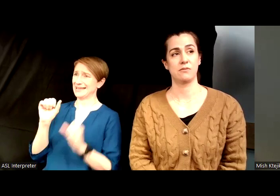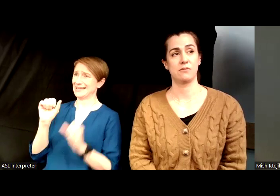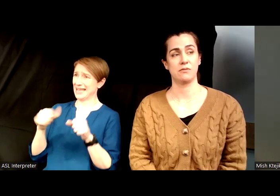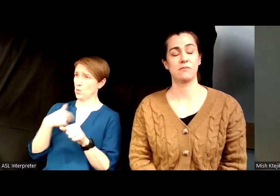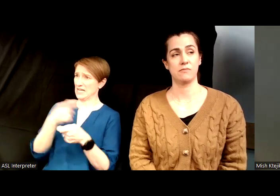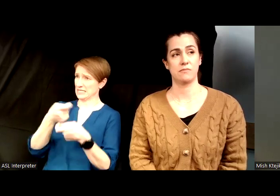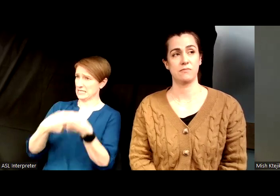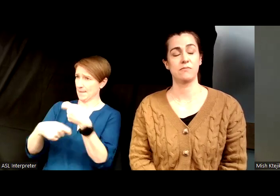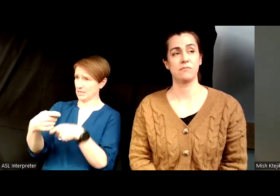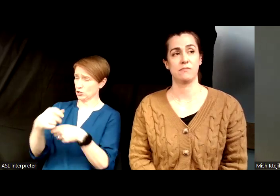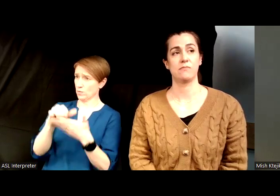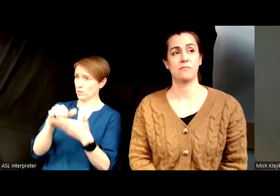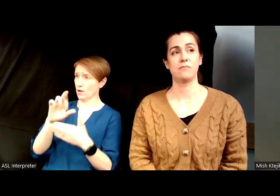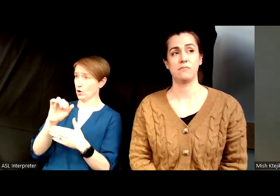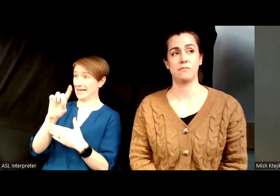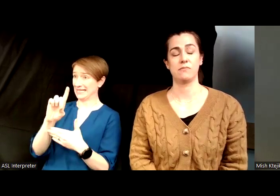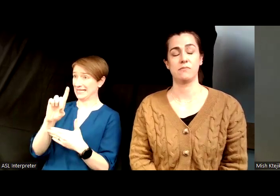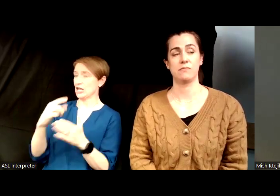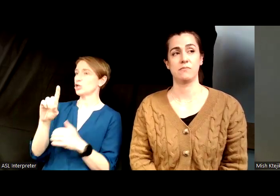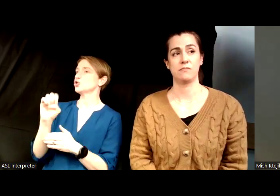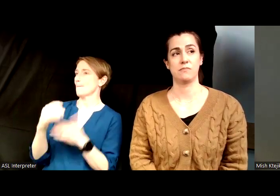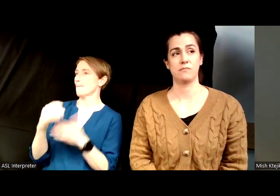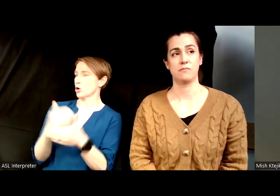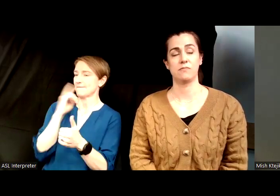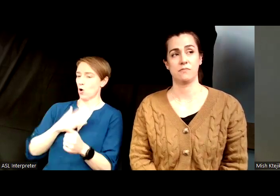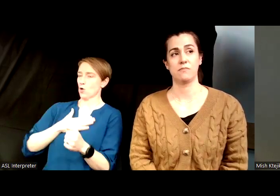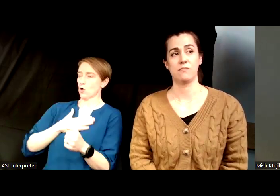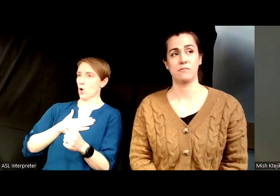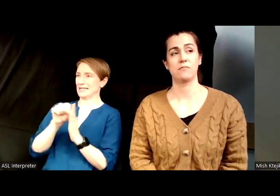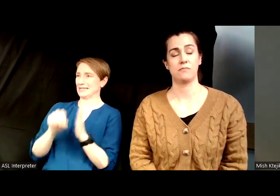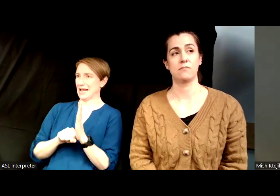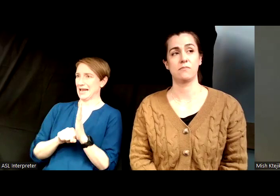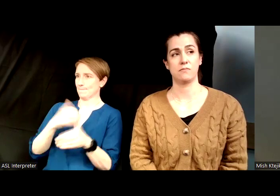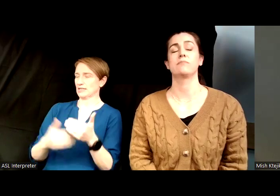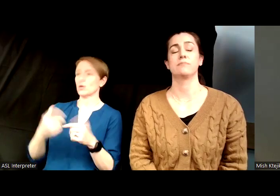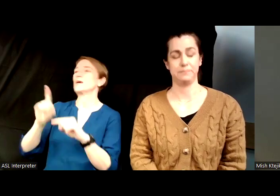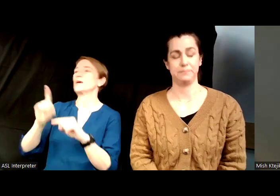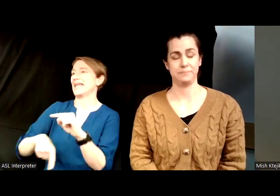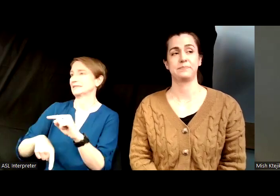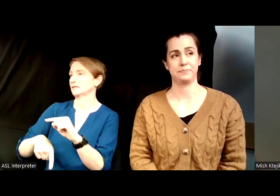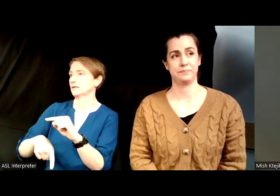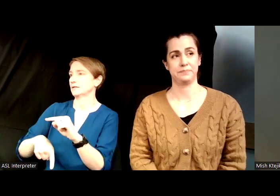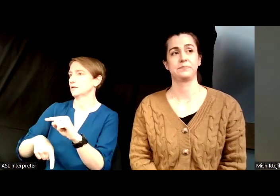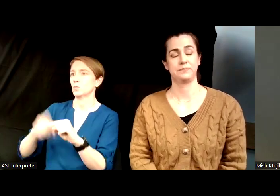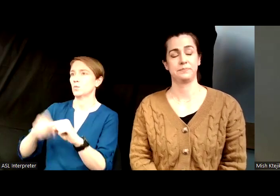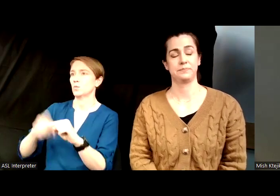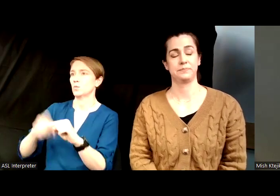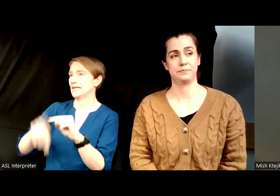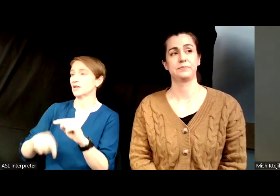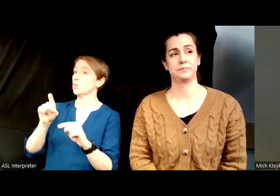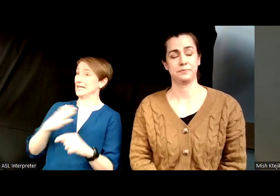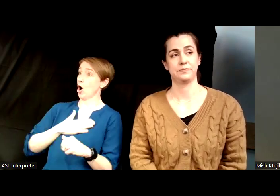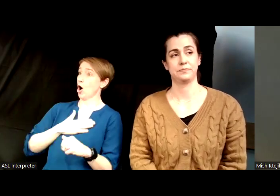substitute that RID due process for our own state due process, and we cannot. We need to afford our own due process